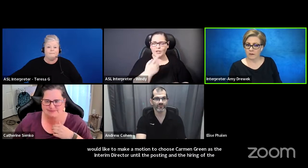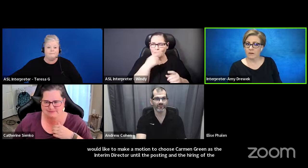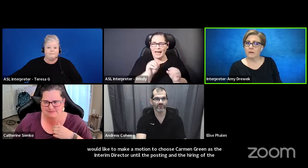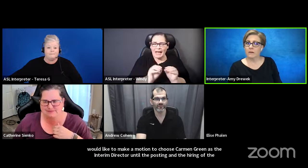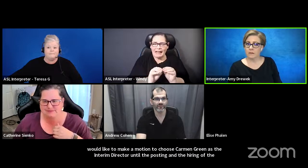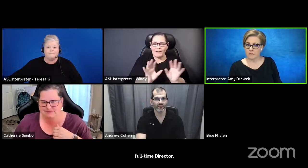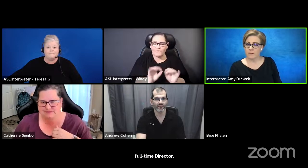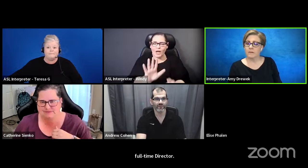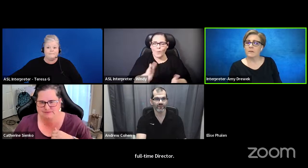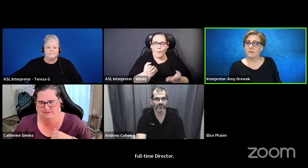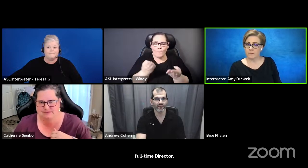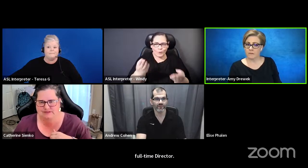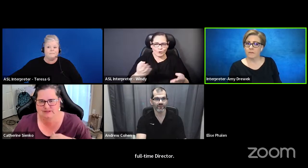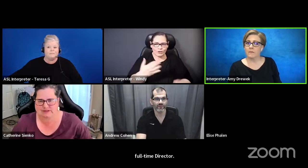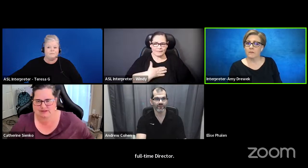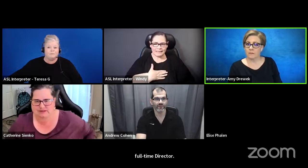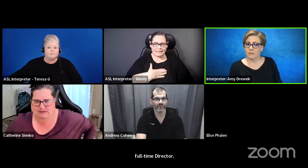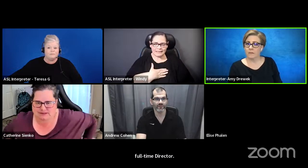I motion? see that.